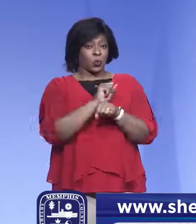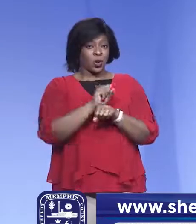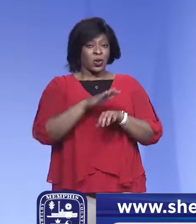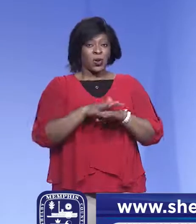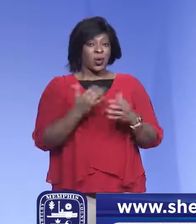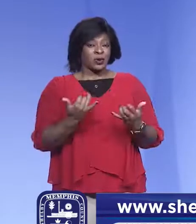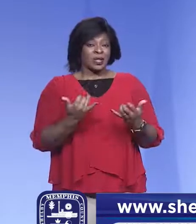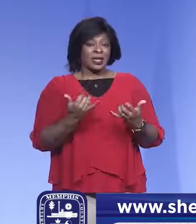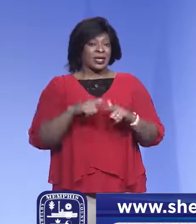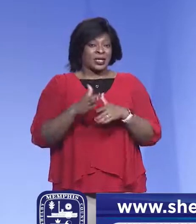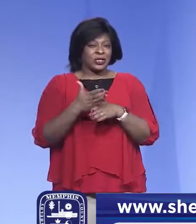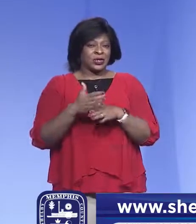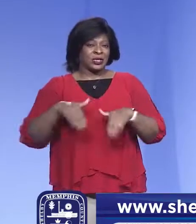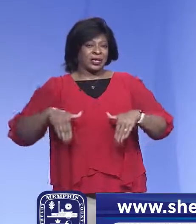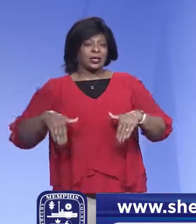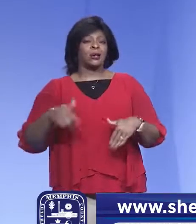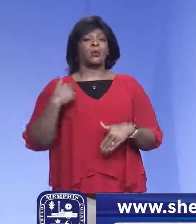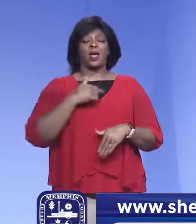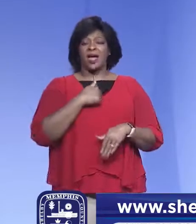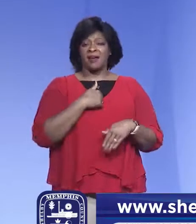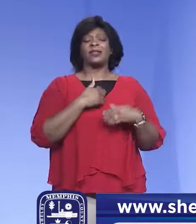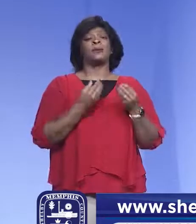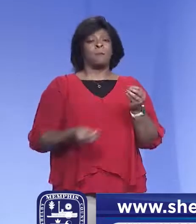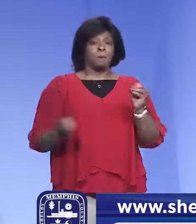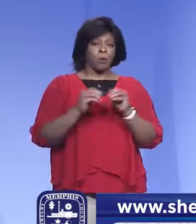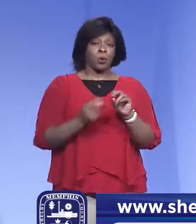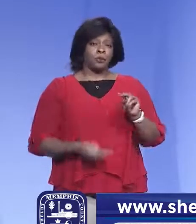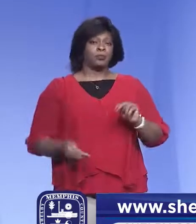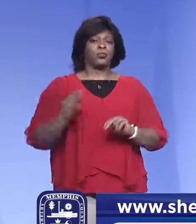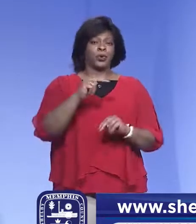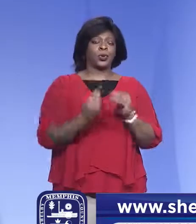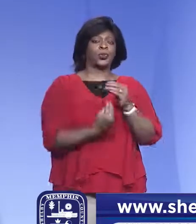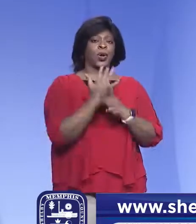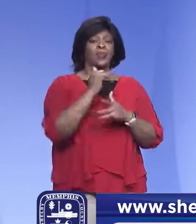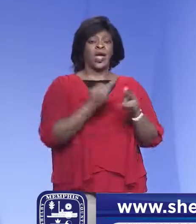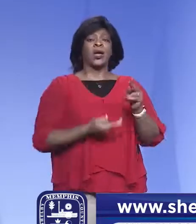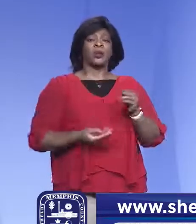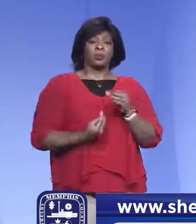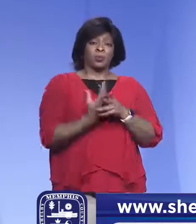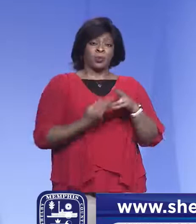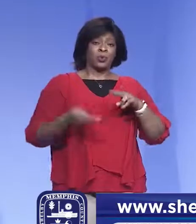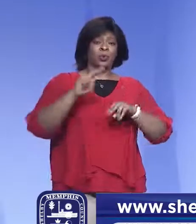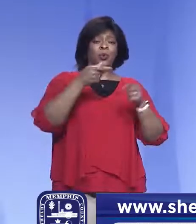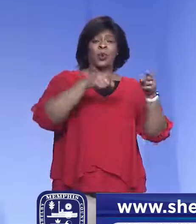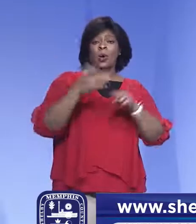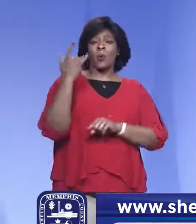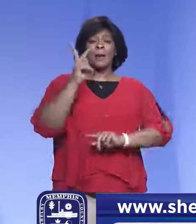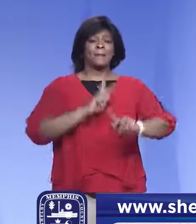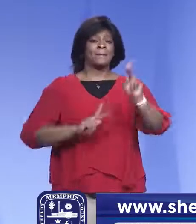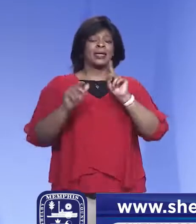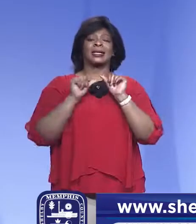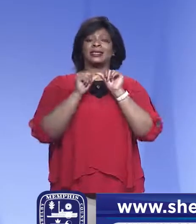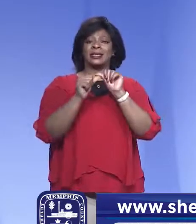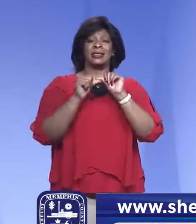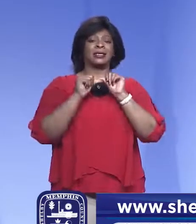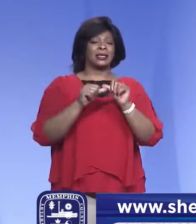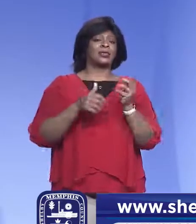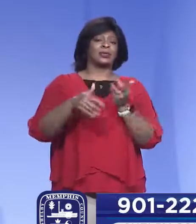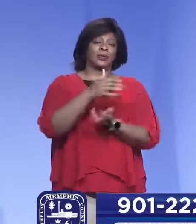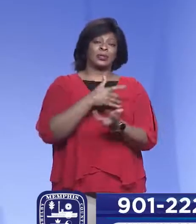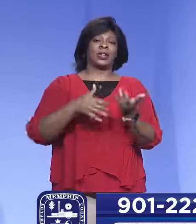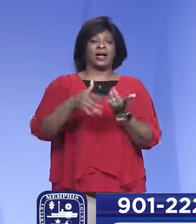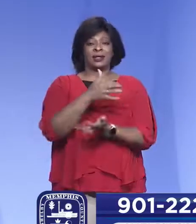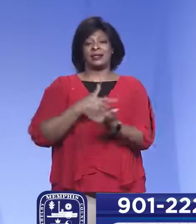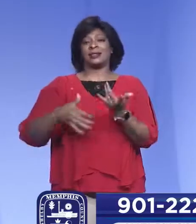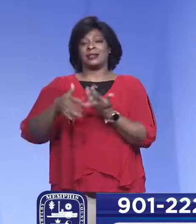considering, but we do know we have exponential growth. And that growth is occurring because people are continuing to socialize